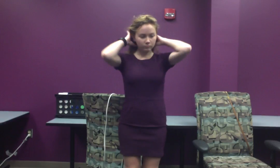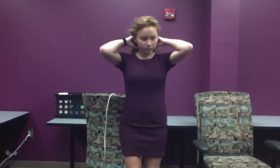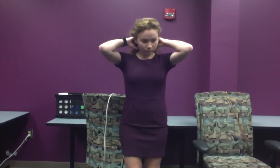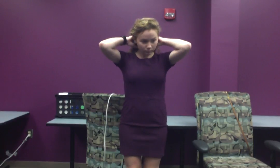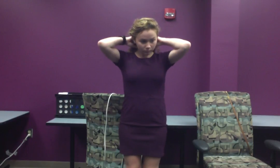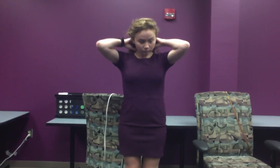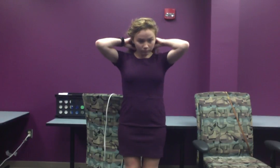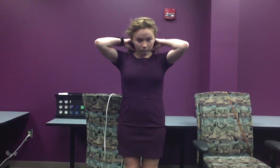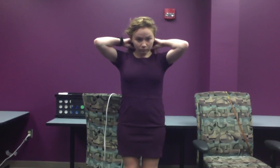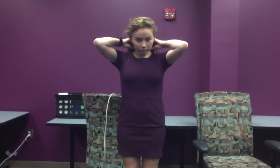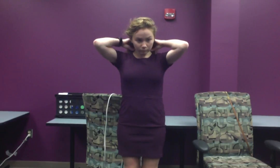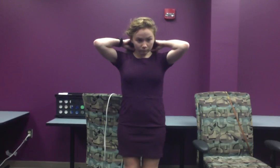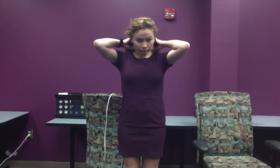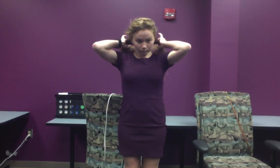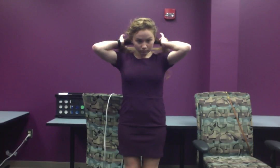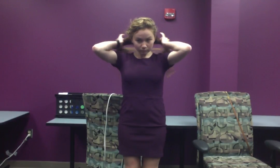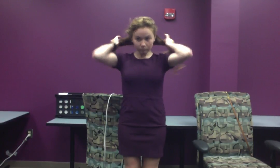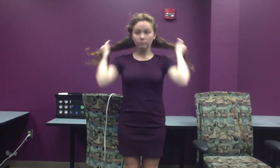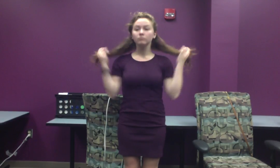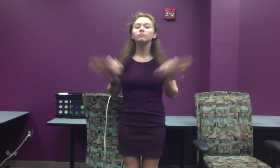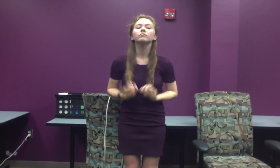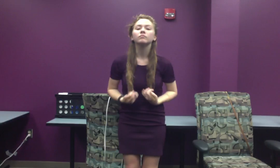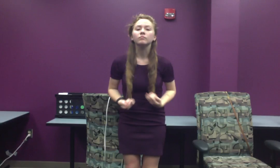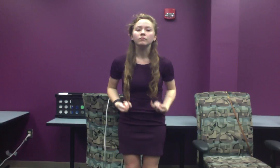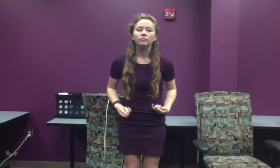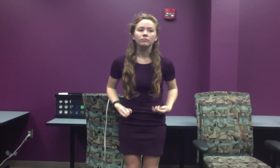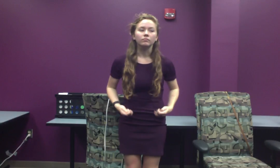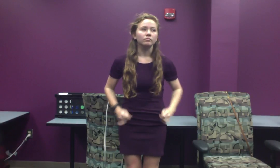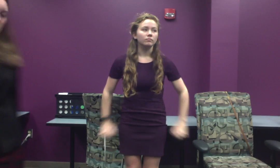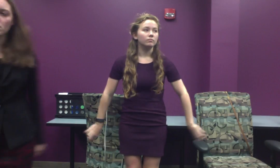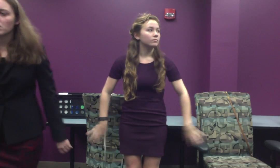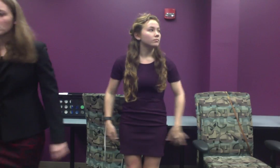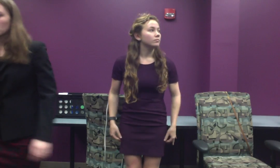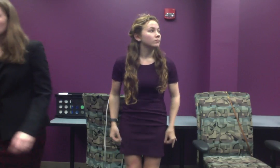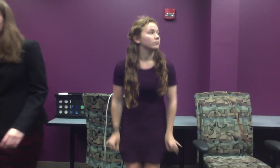Ready? No, wait. No way. My thing's kind of frozen. Okay, now it's good.